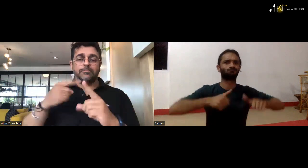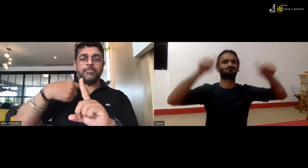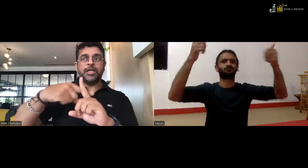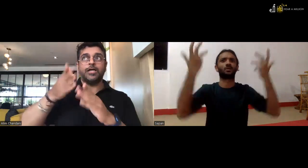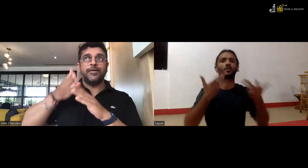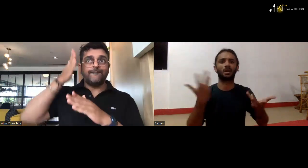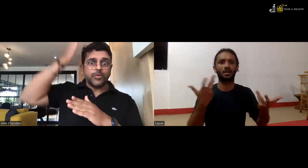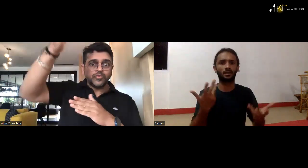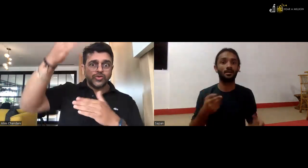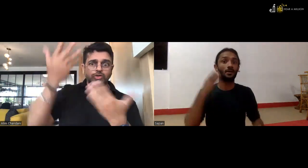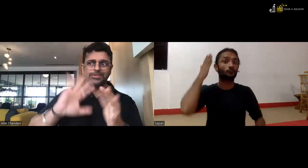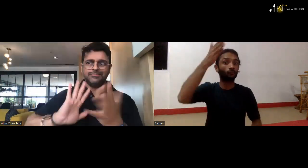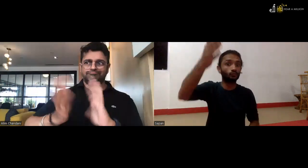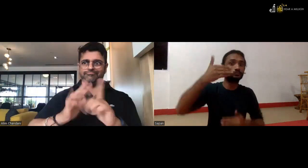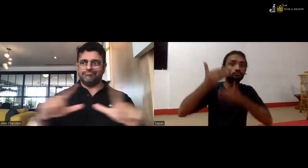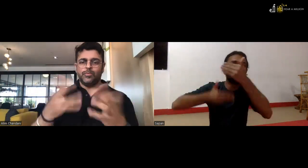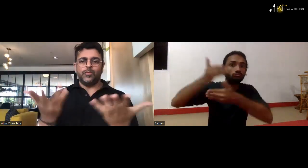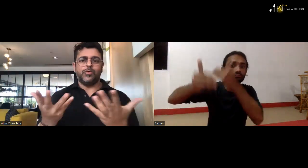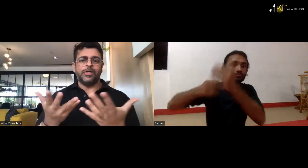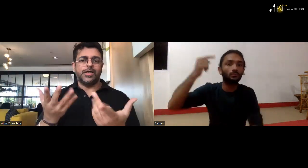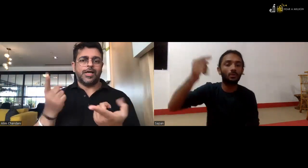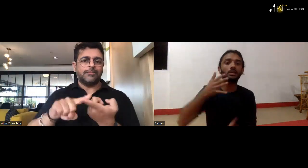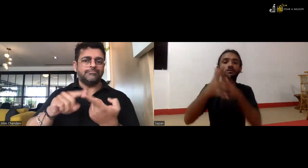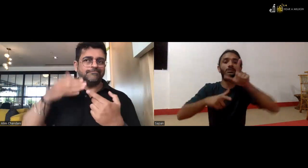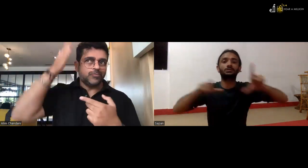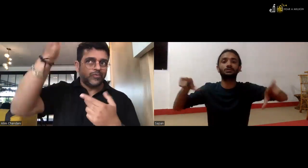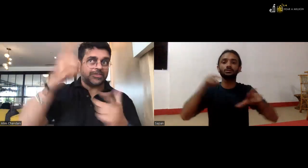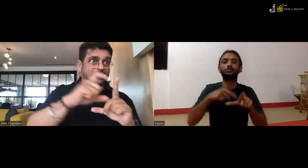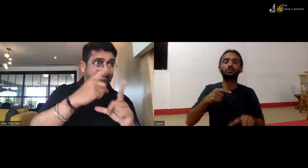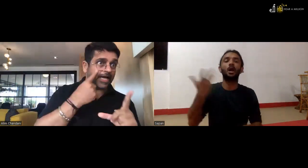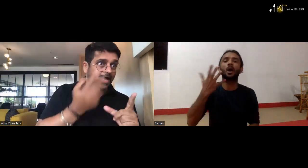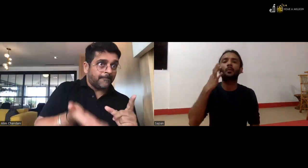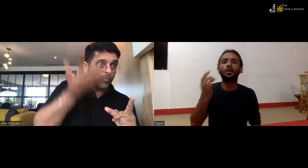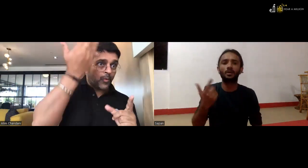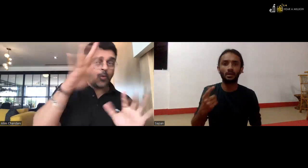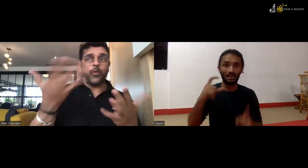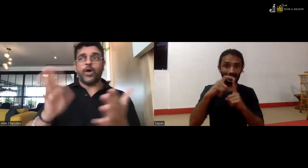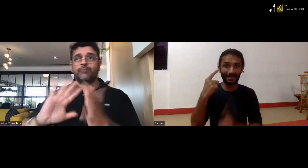deaf person. It's not like we would not like to criticize the